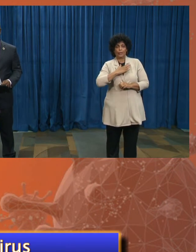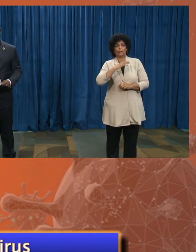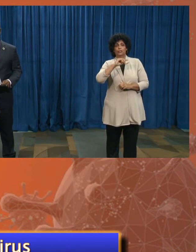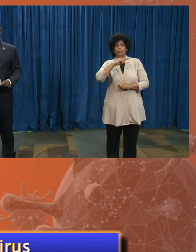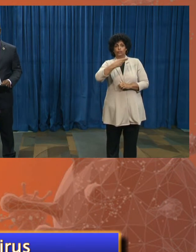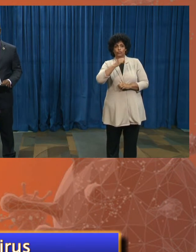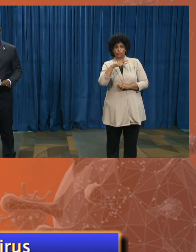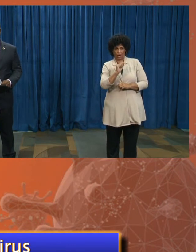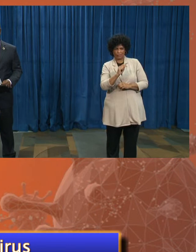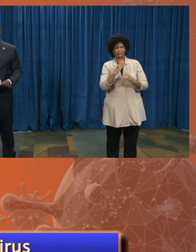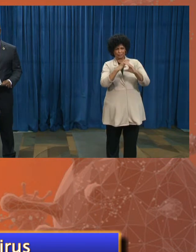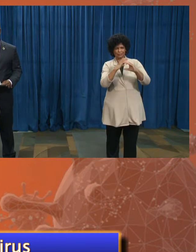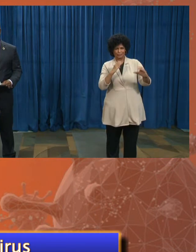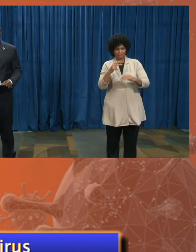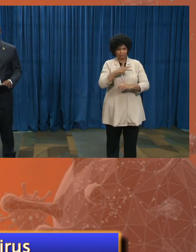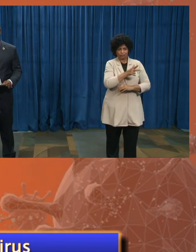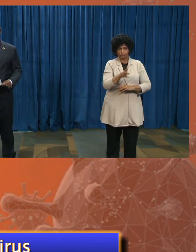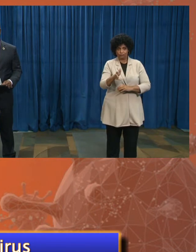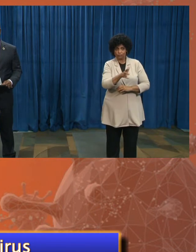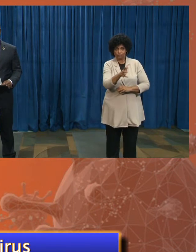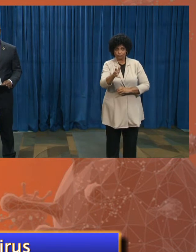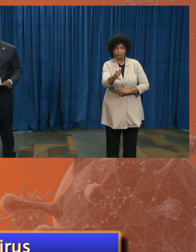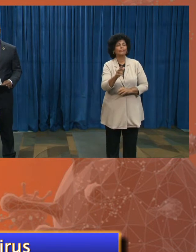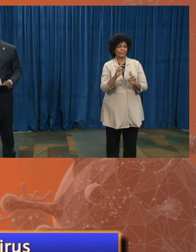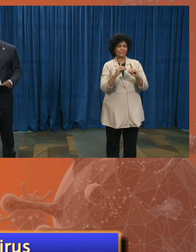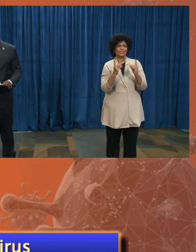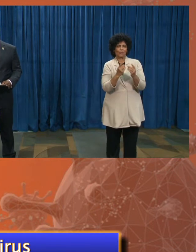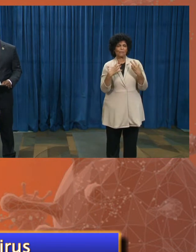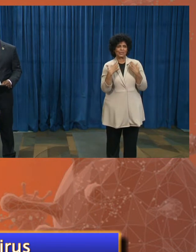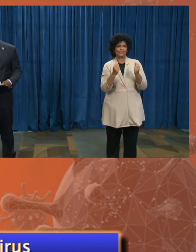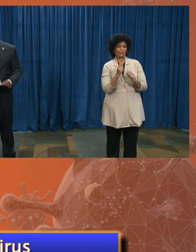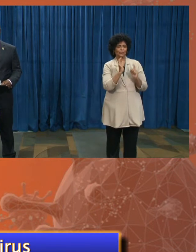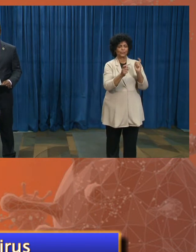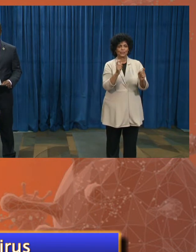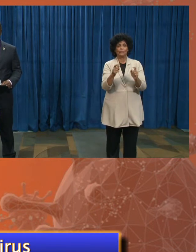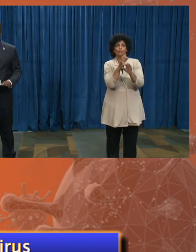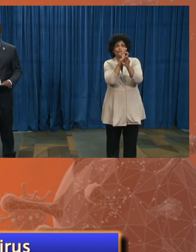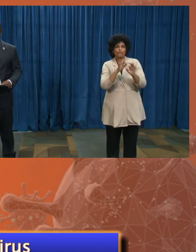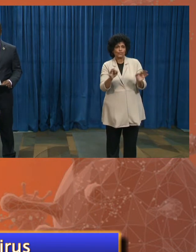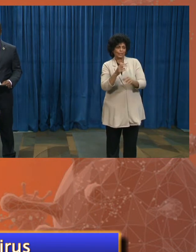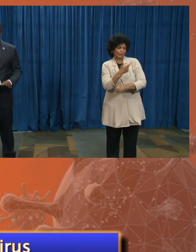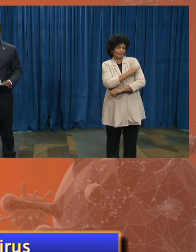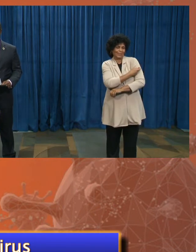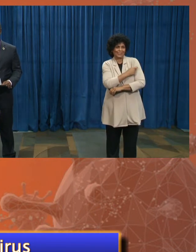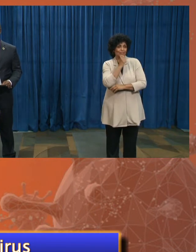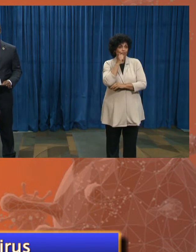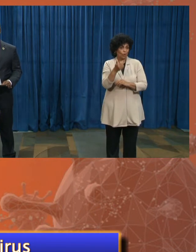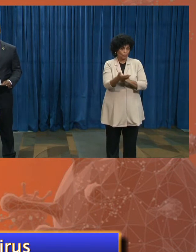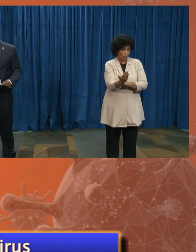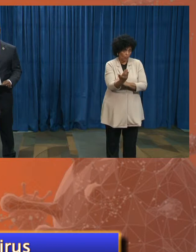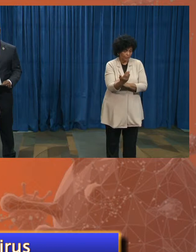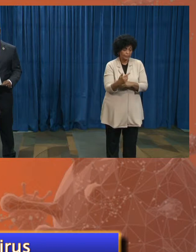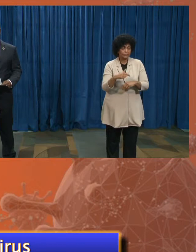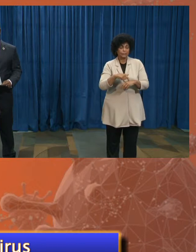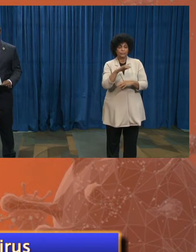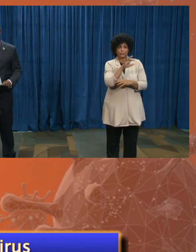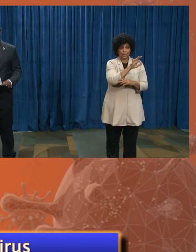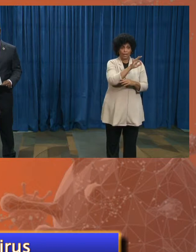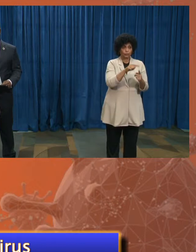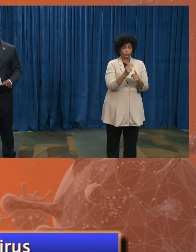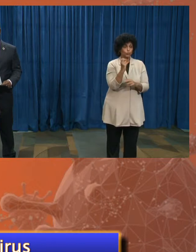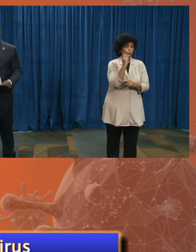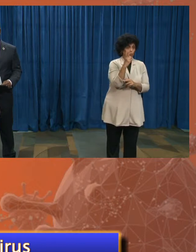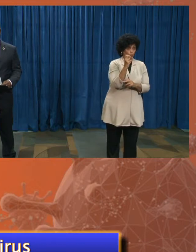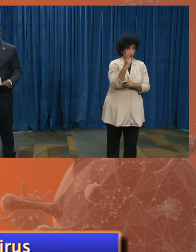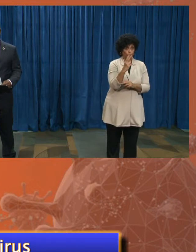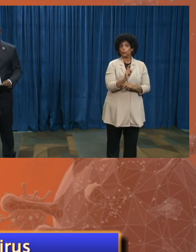community. The Department of Health will be providing free vaccines tomorrow morning between the hours of 9 a.m. and noon at